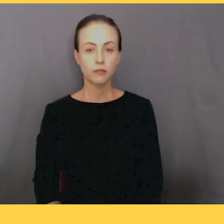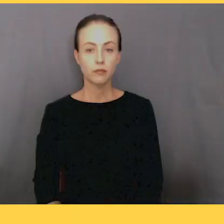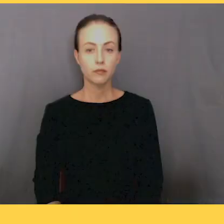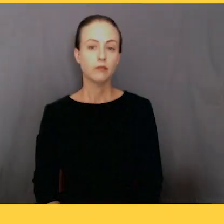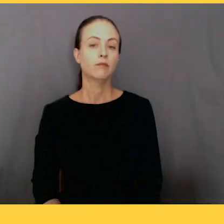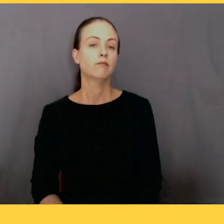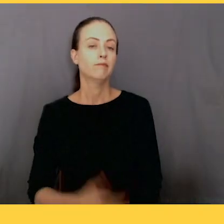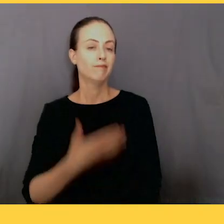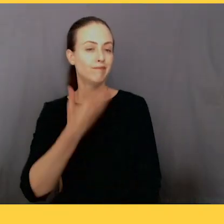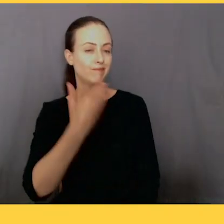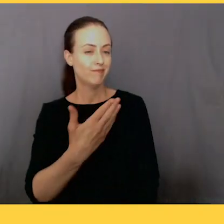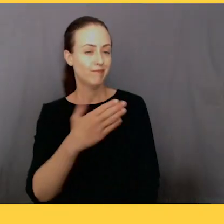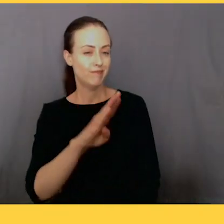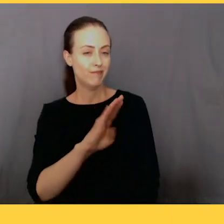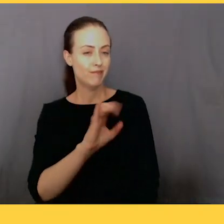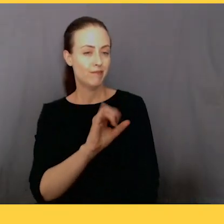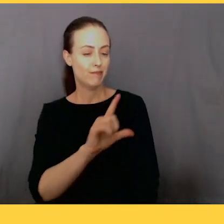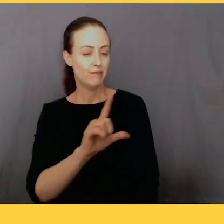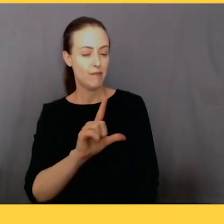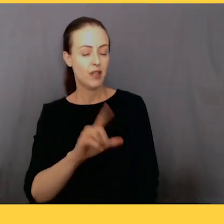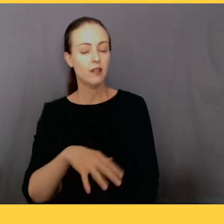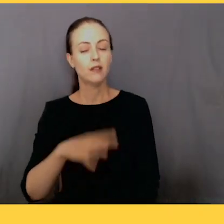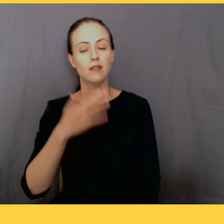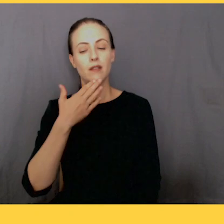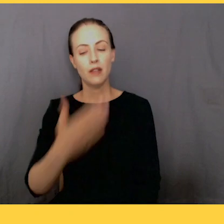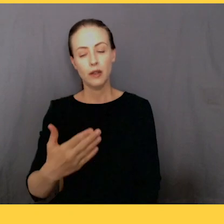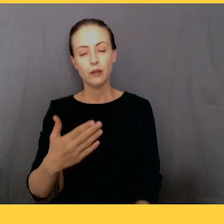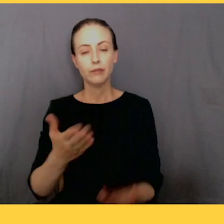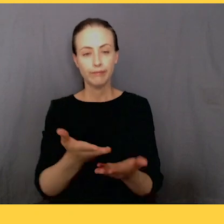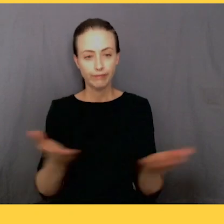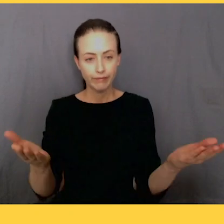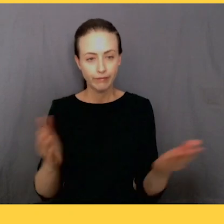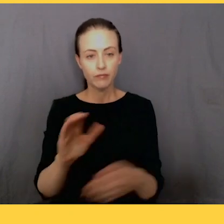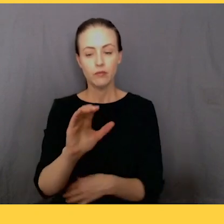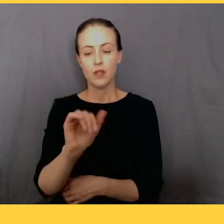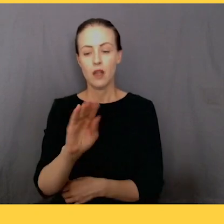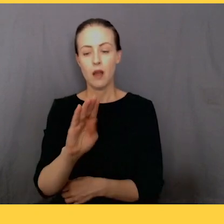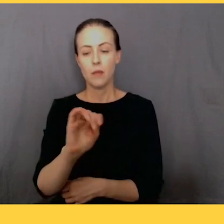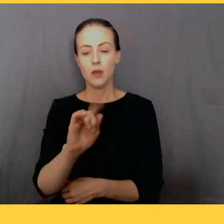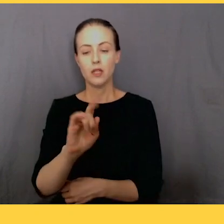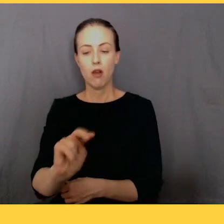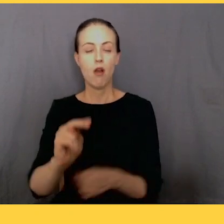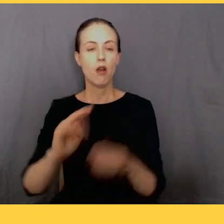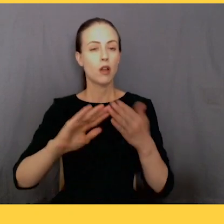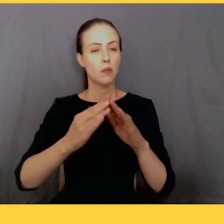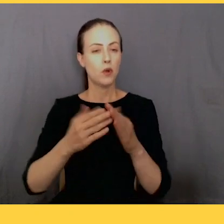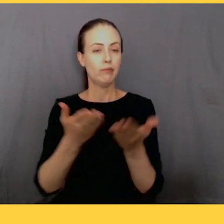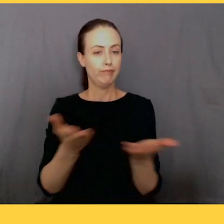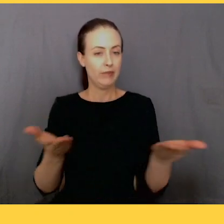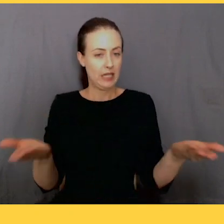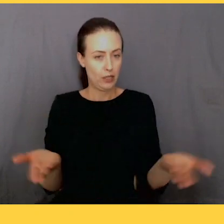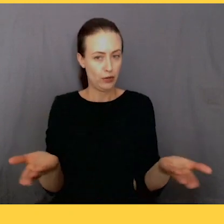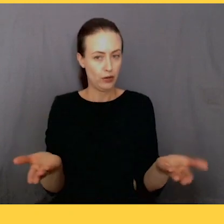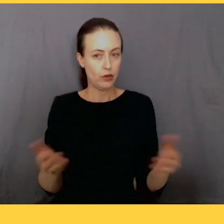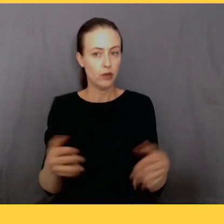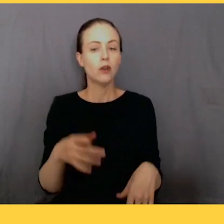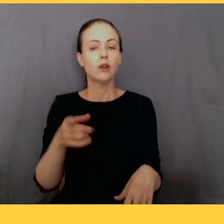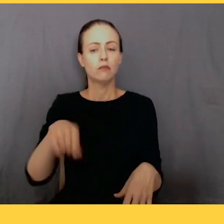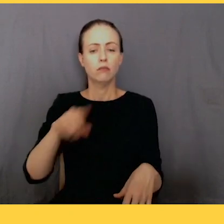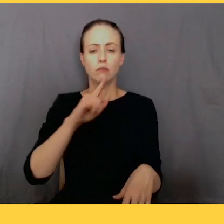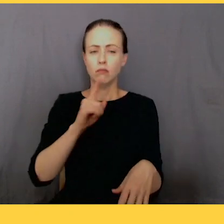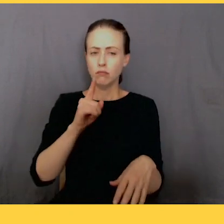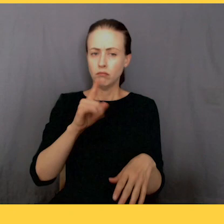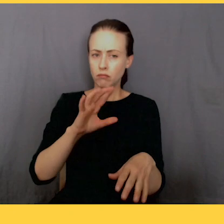Thank you, Bill, and thank you to the Cabazon community for joining us tonight. You guys play a very important role tonight and